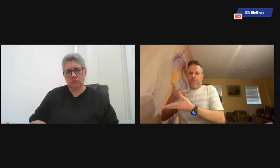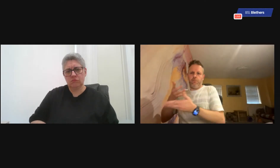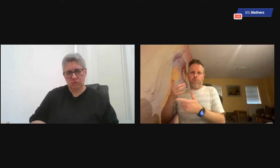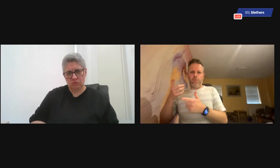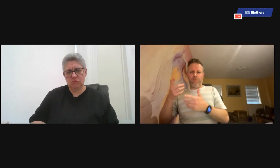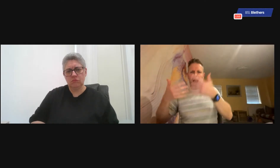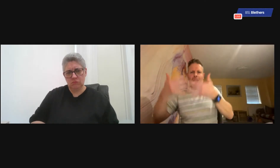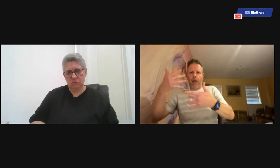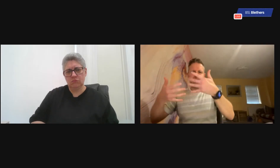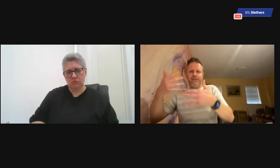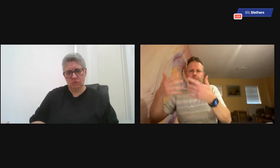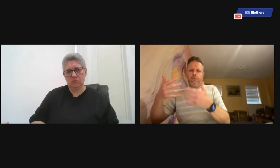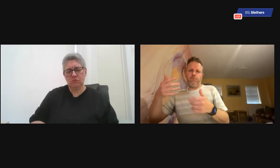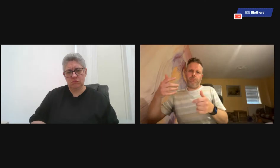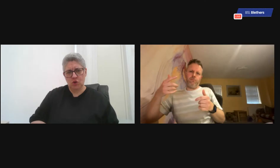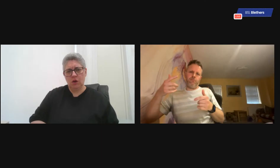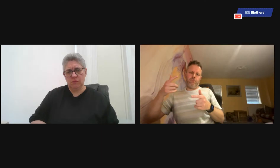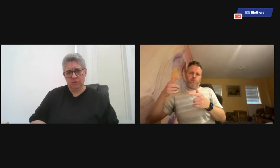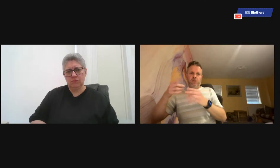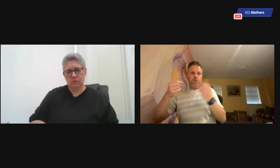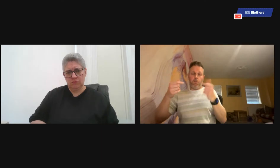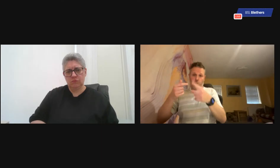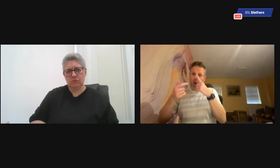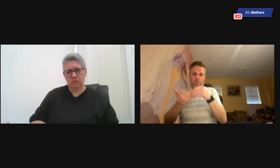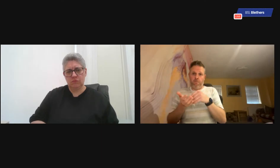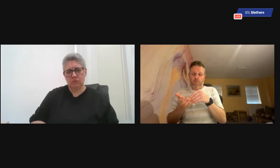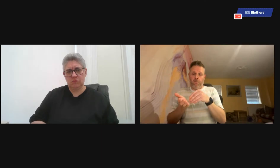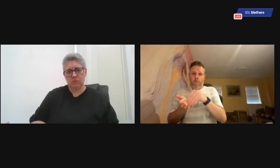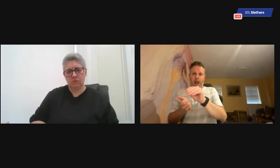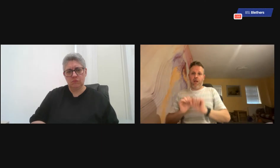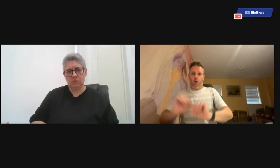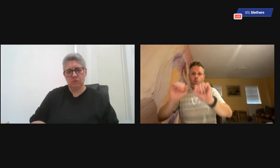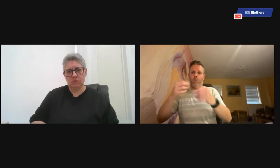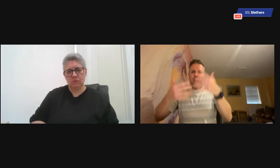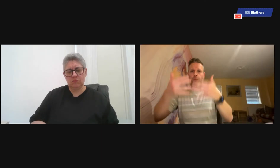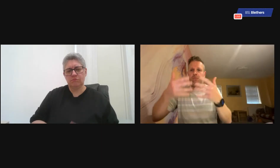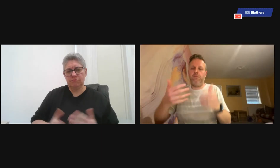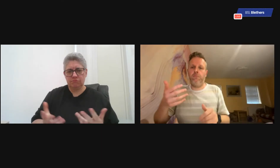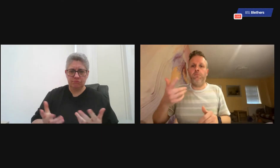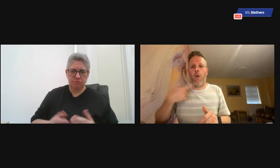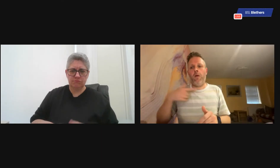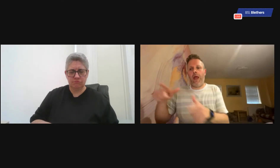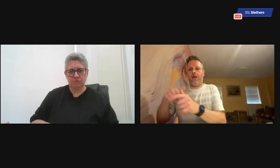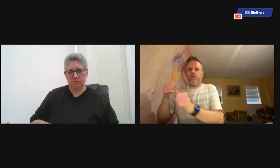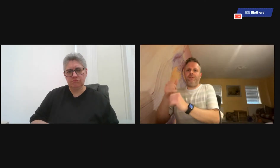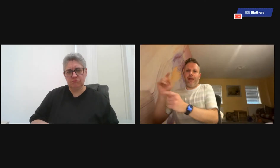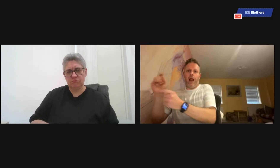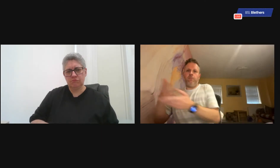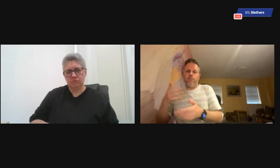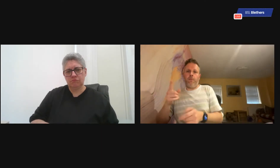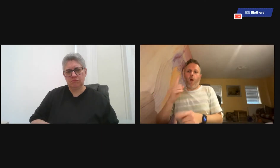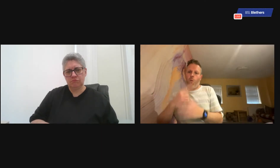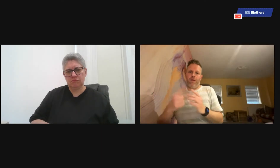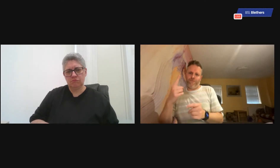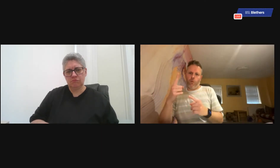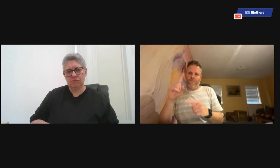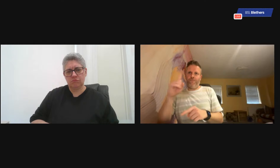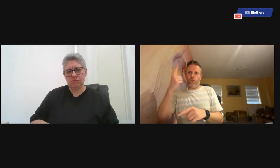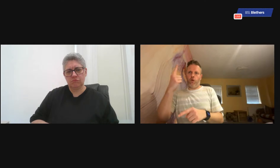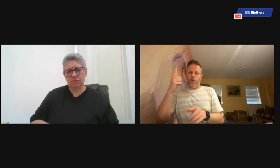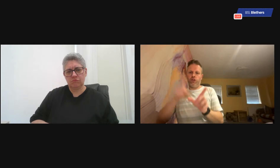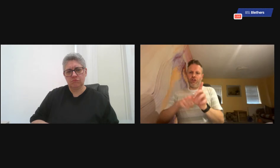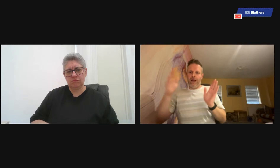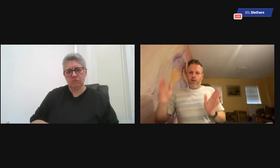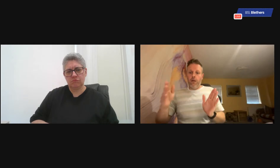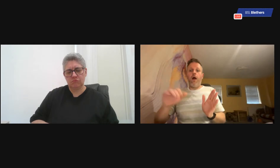really worried. I did get support from the social worker who helped and say, this is tax deductible. You can obviously exclude